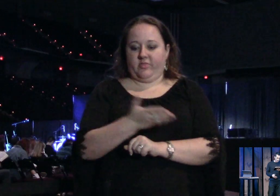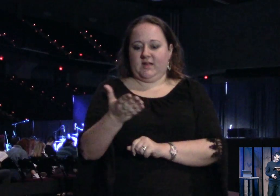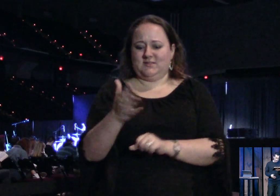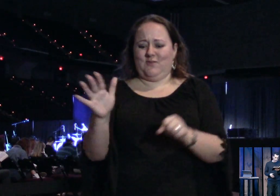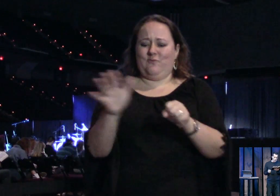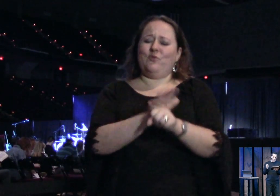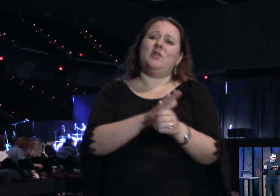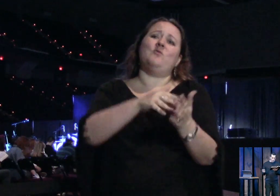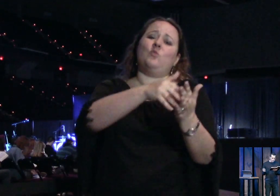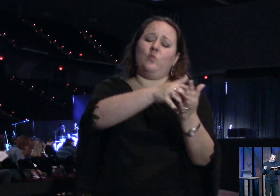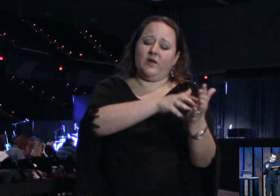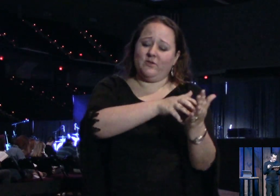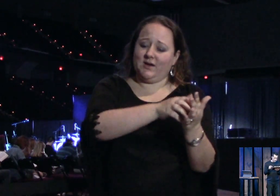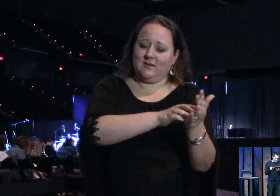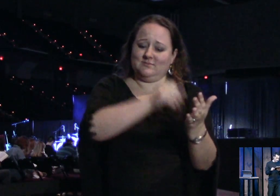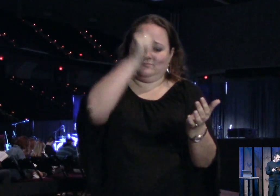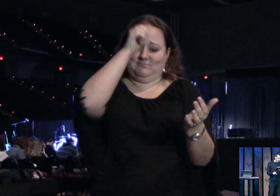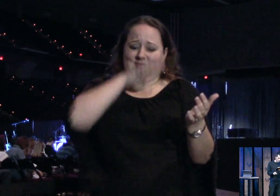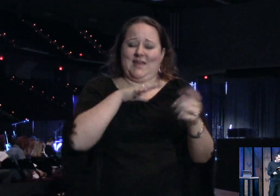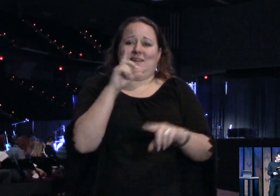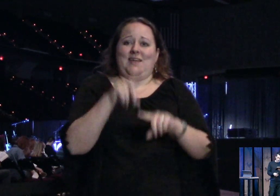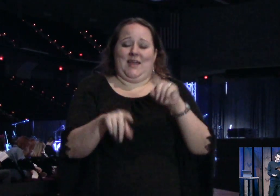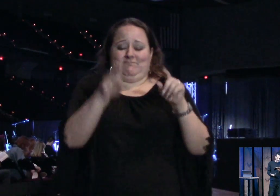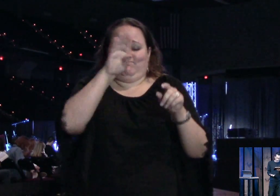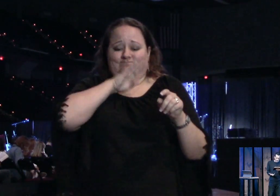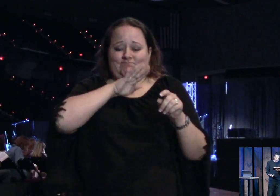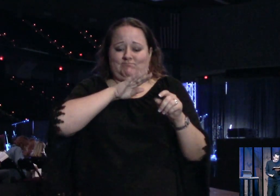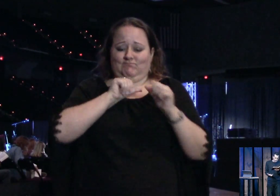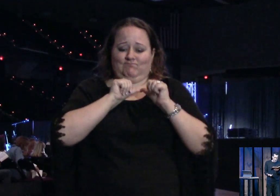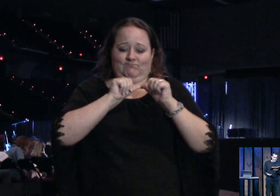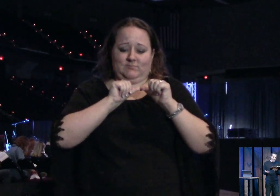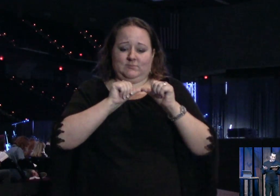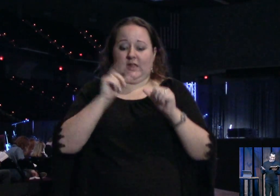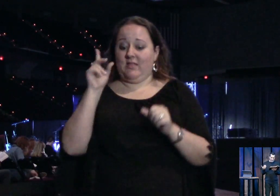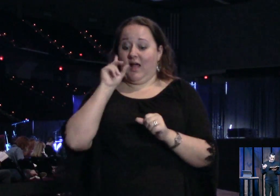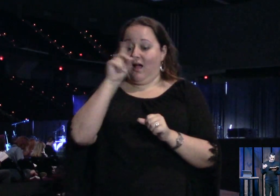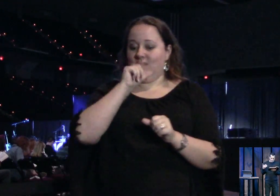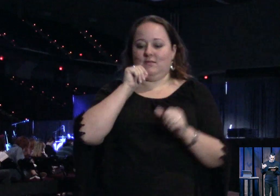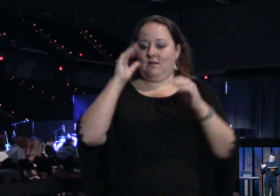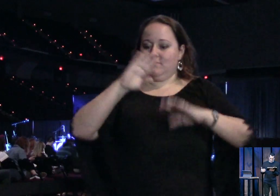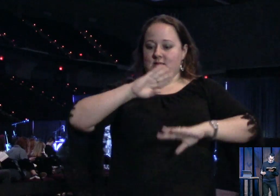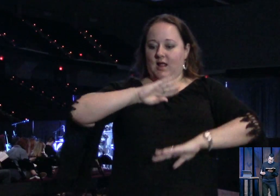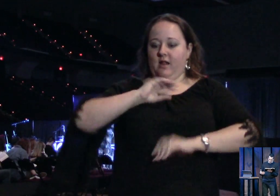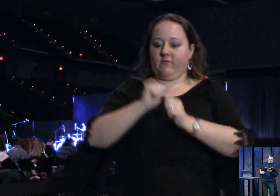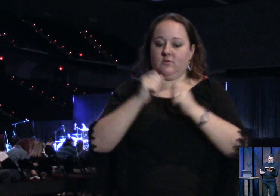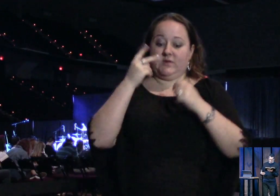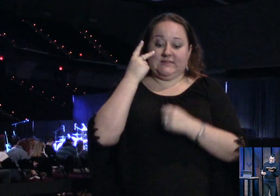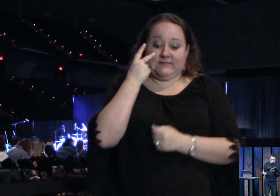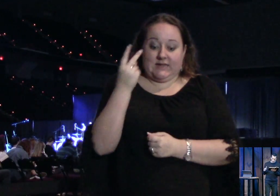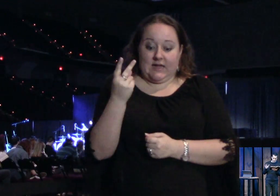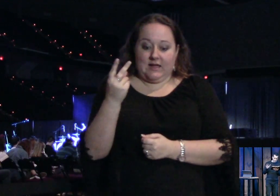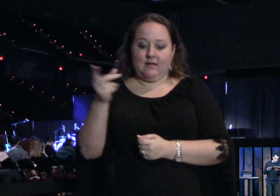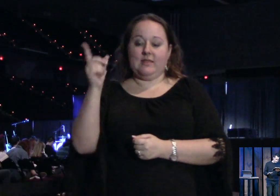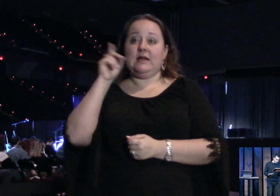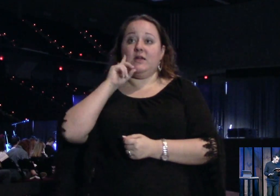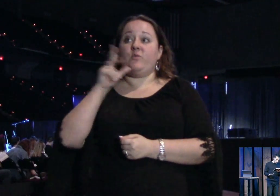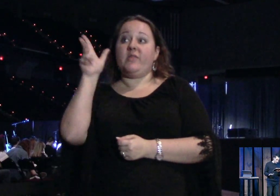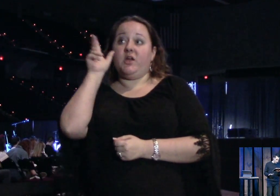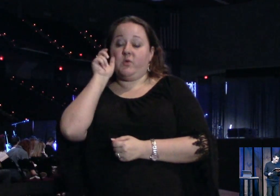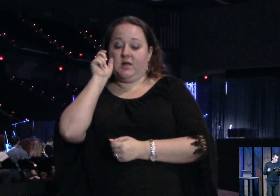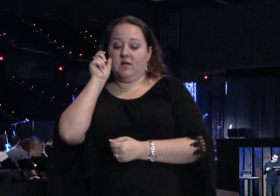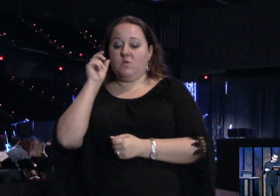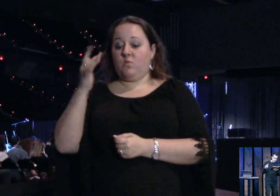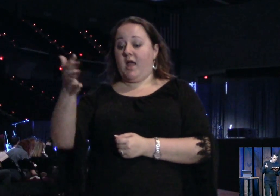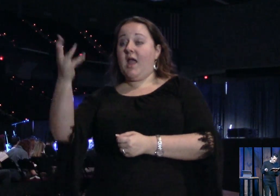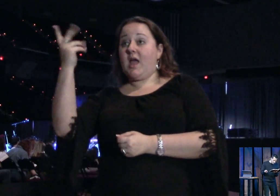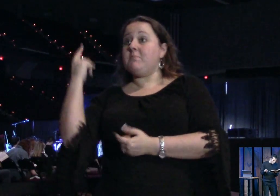they flow again. All things are full of weariness. A man cannot utter it. The eye is not satisfied with seeing, nor the ear filled with